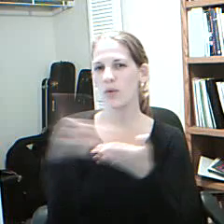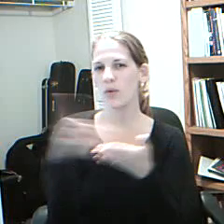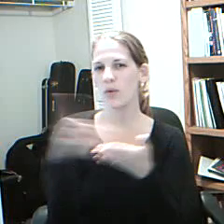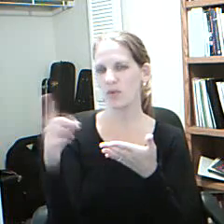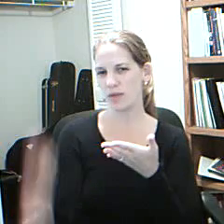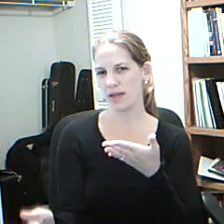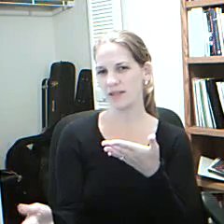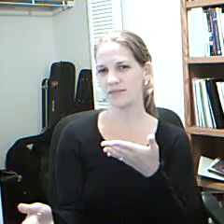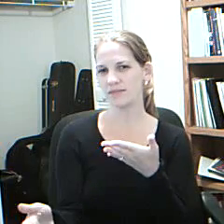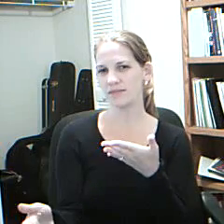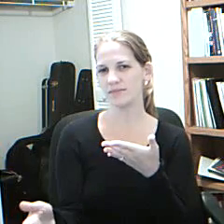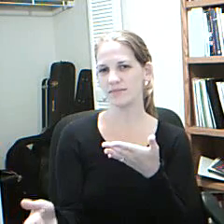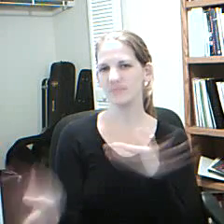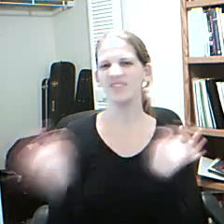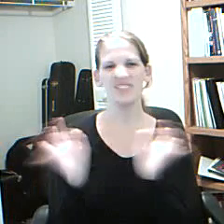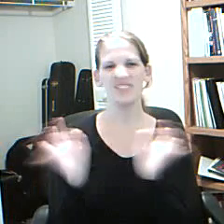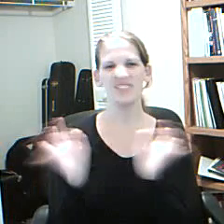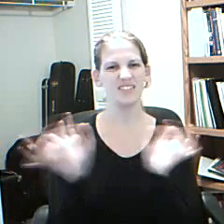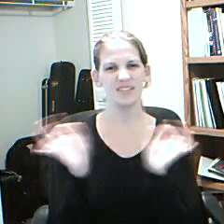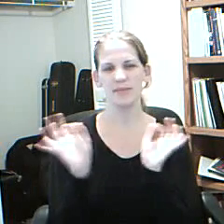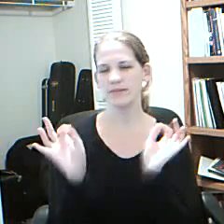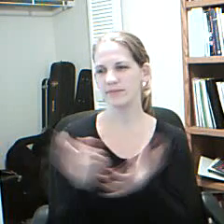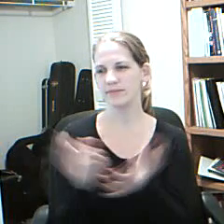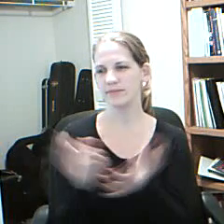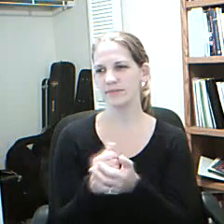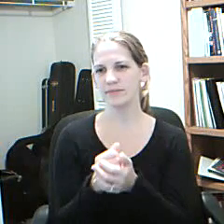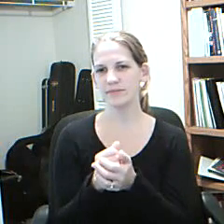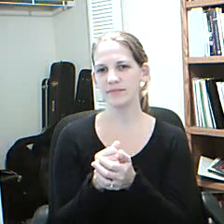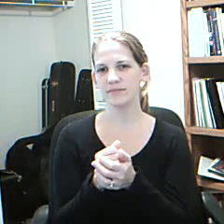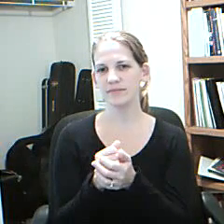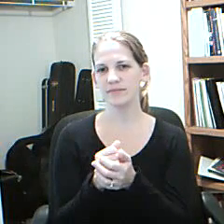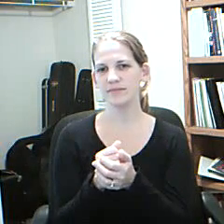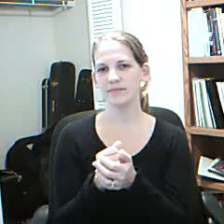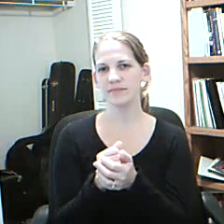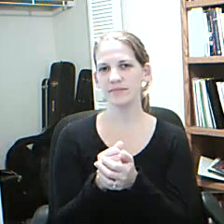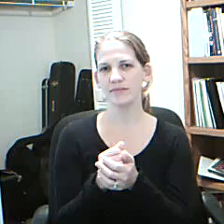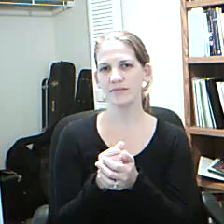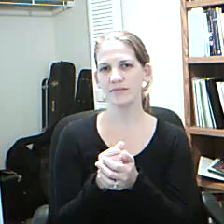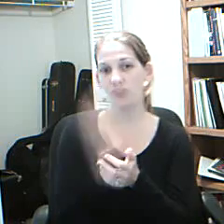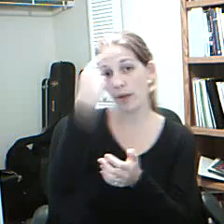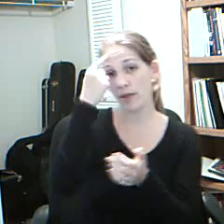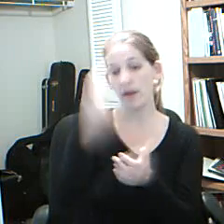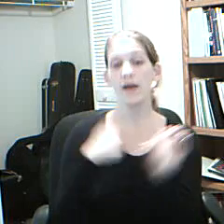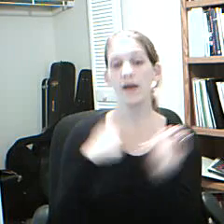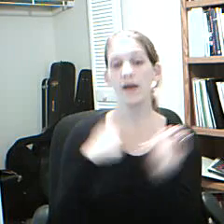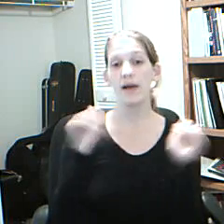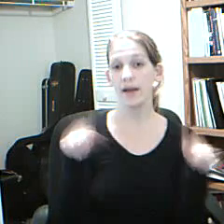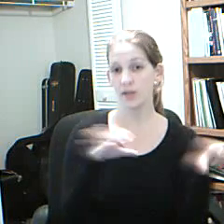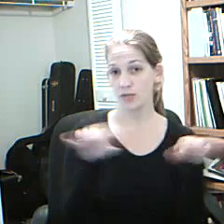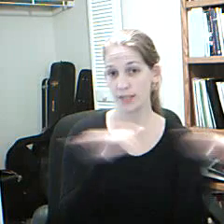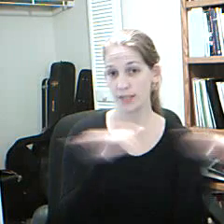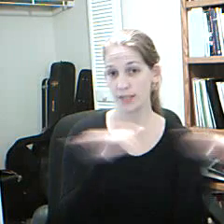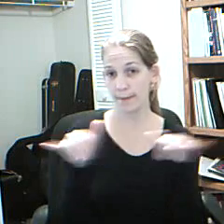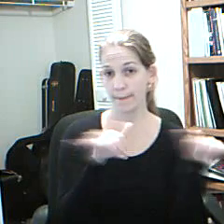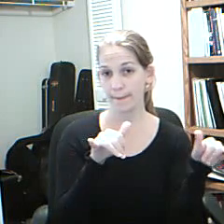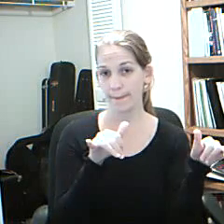I can do that. So that's the resolution I made for health, was to, be